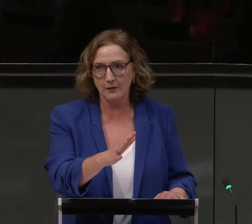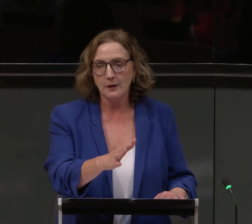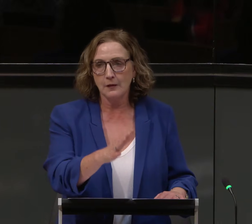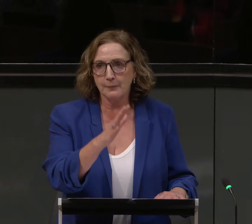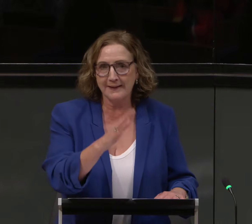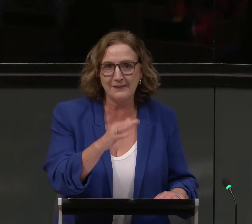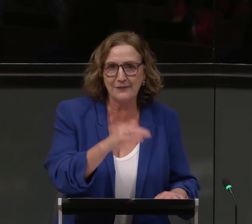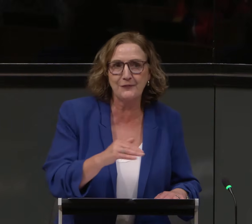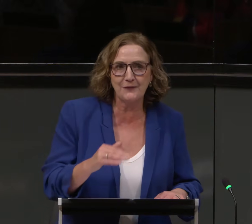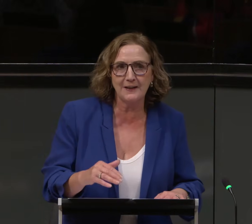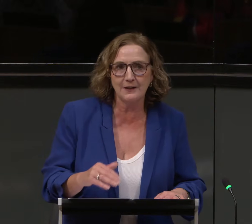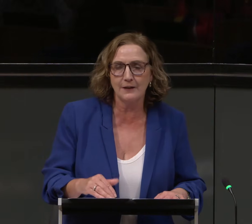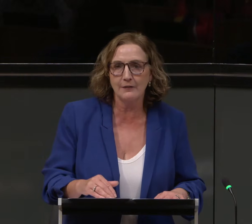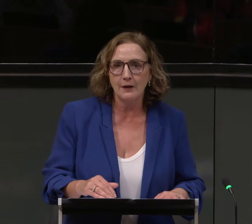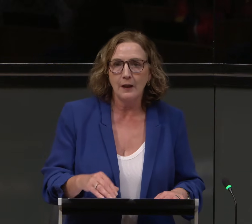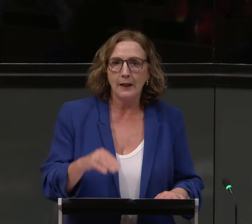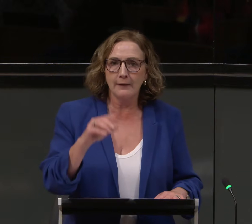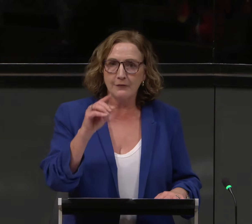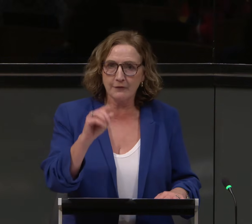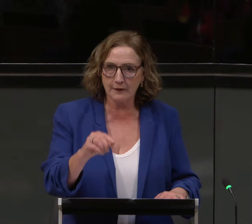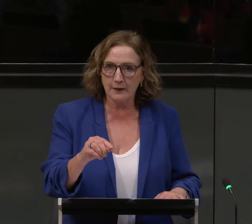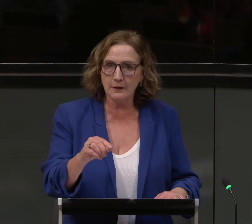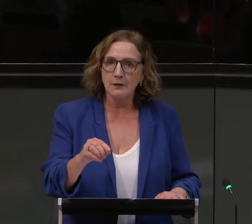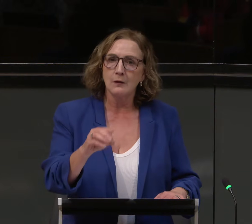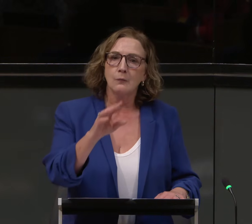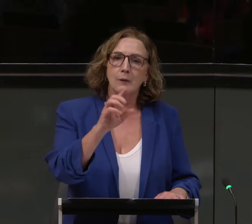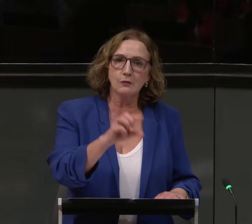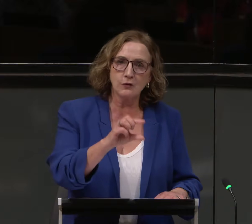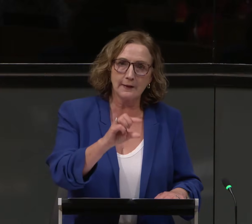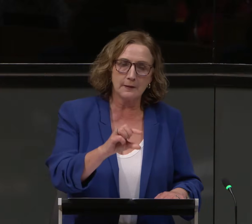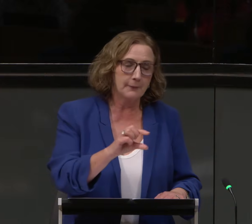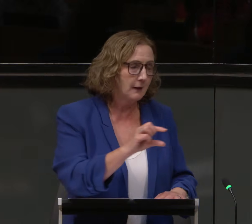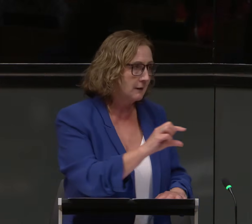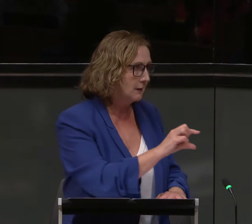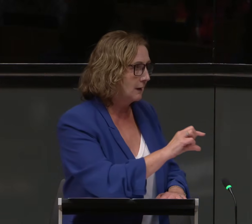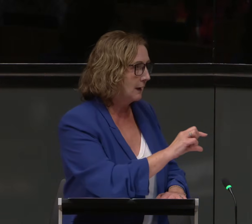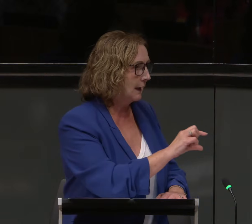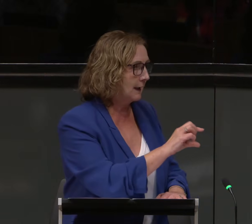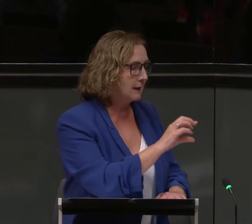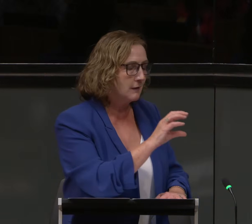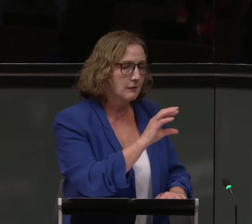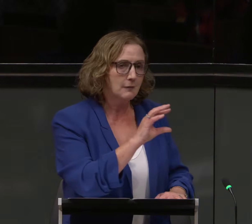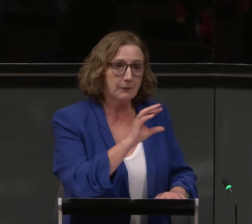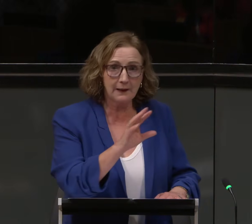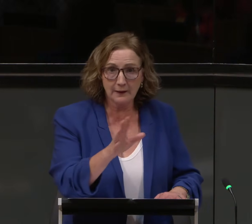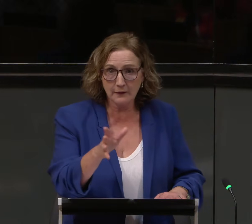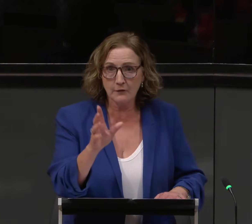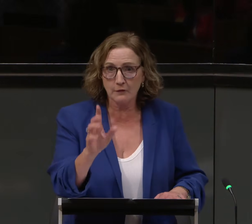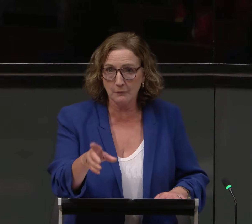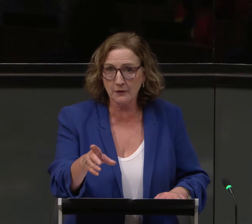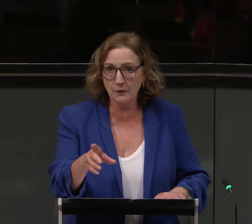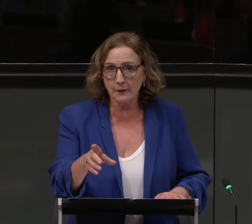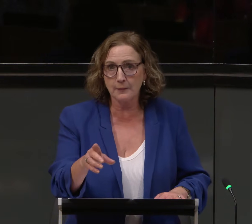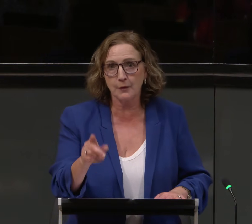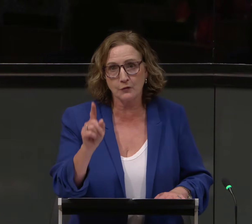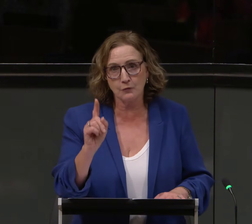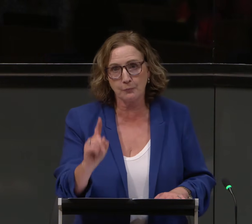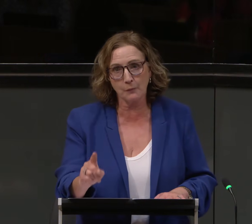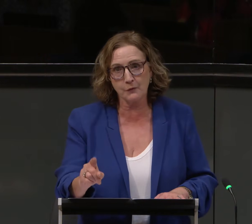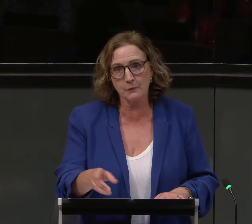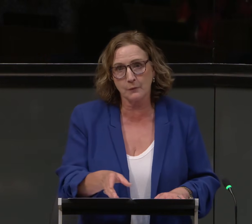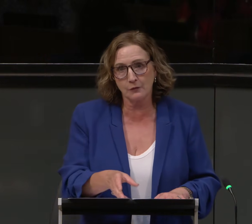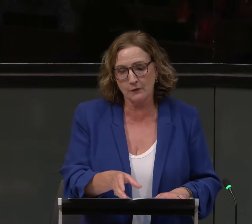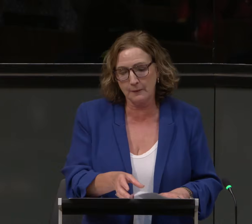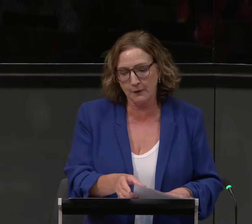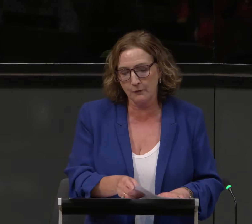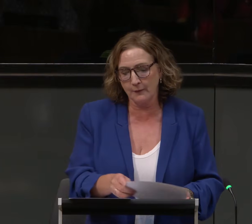I've had. I've been here 15 years and I've seen Welsh Labour and Plaid to some degree, because you've